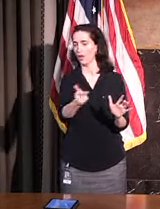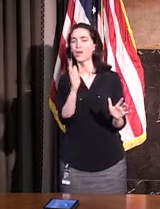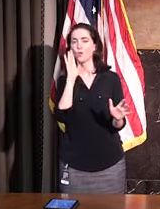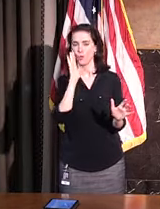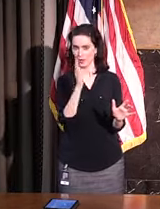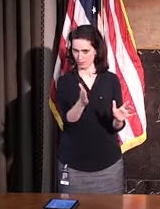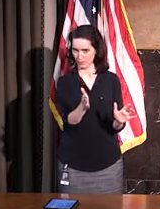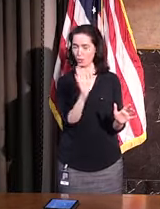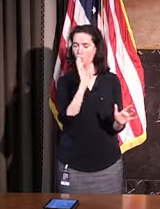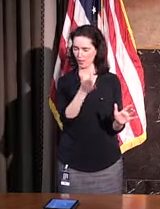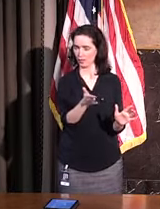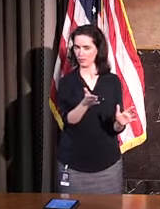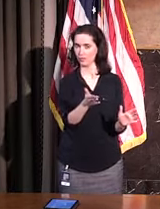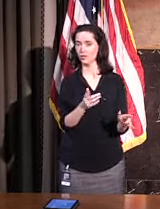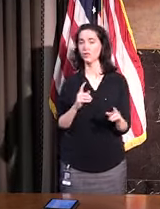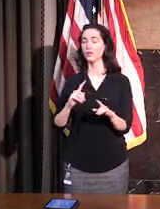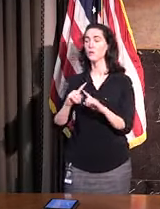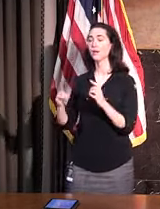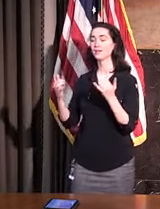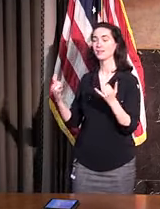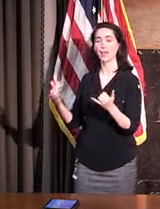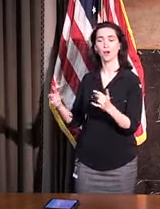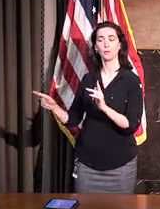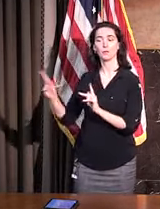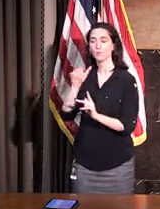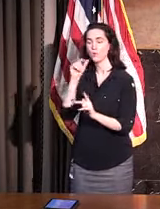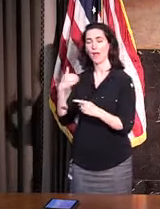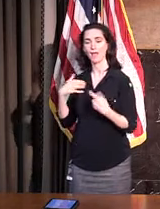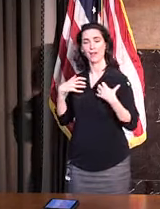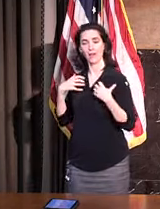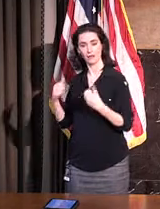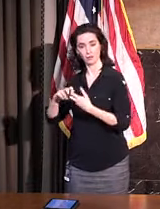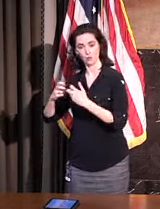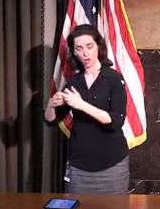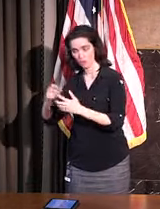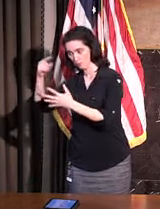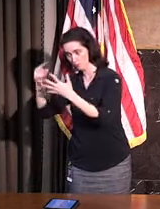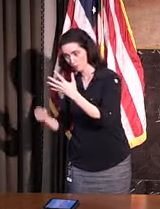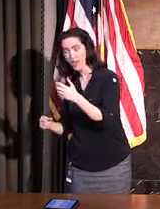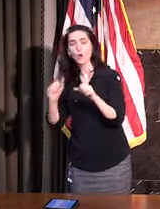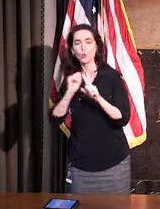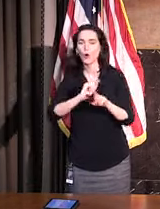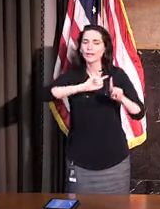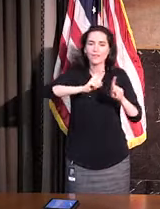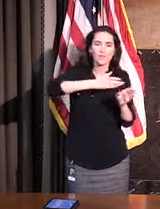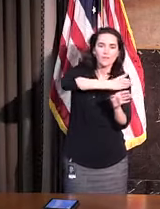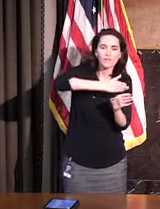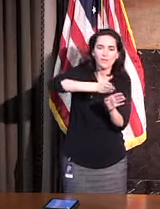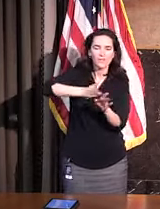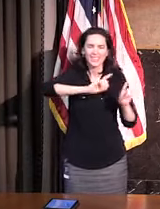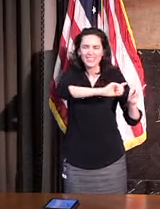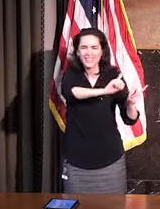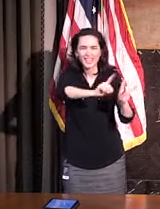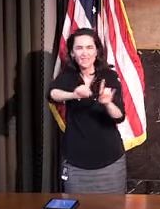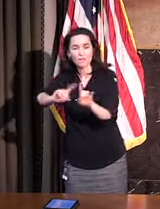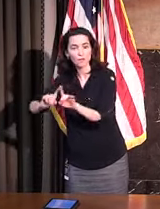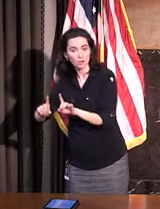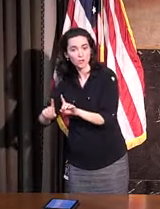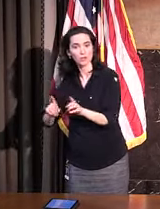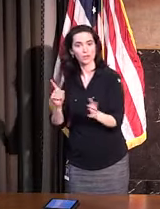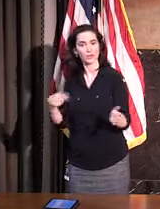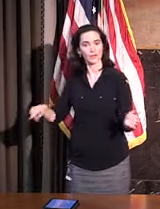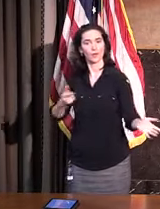In the meantime, there will be people all across Louisiana in every industry grouping, every type of occupation who are going to